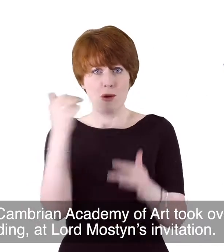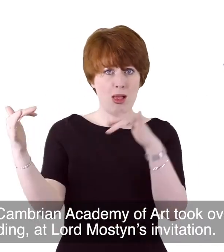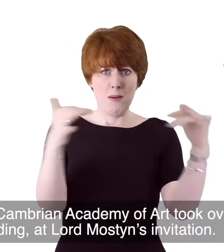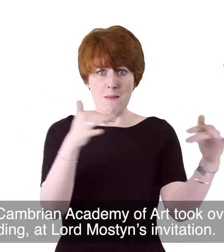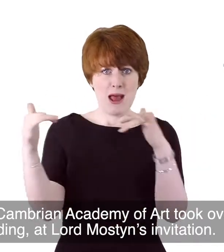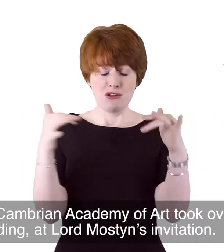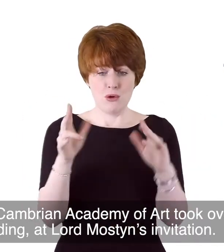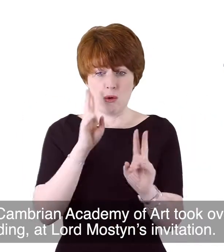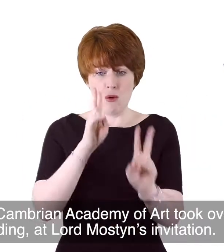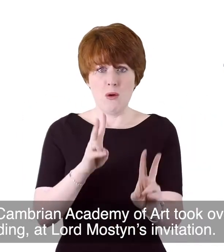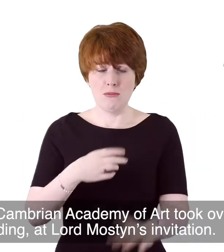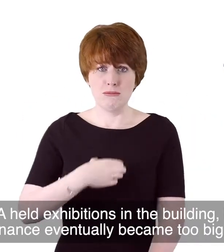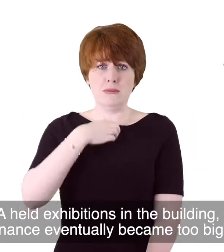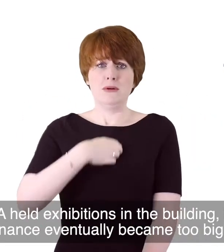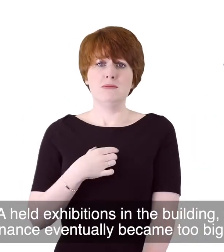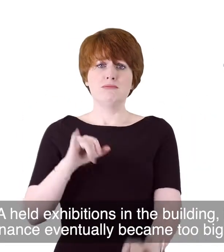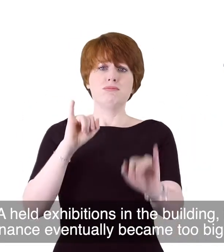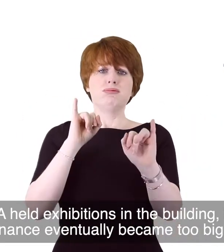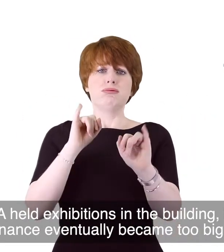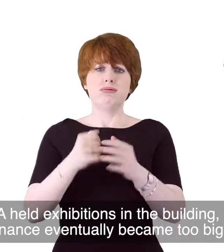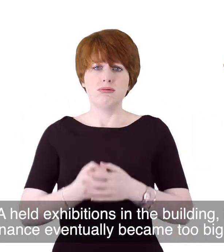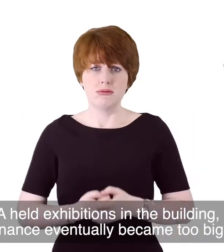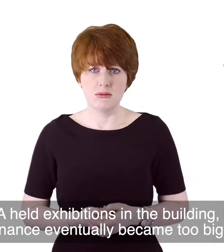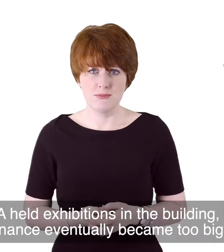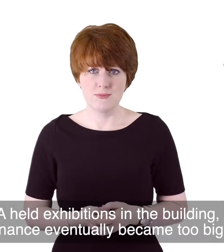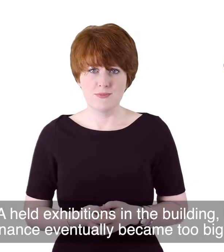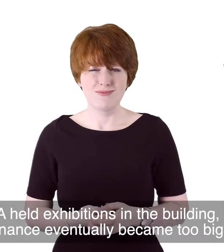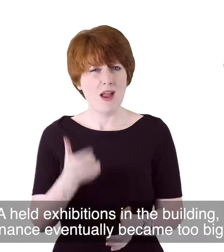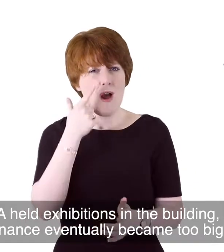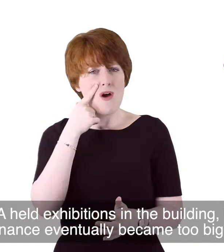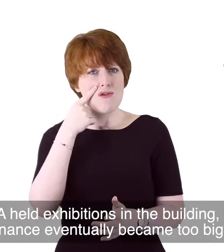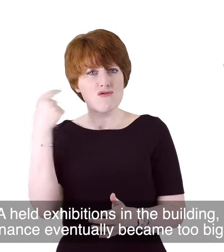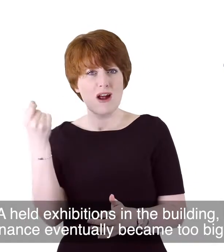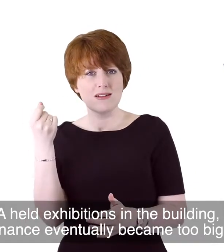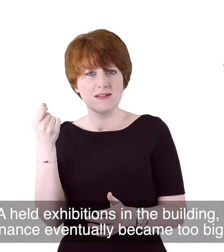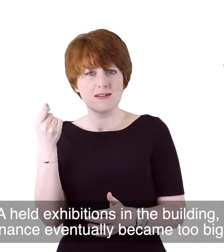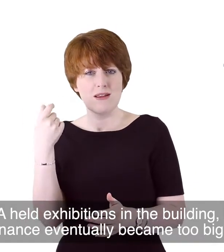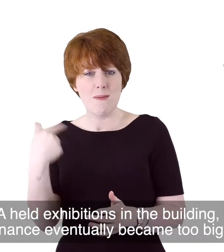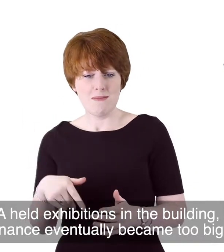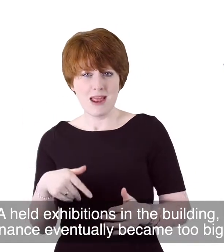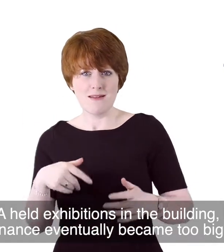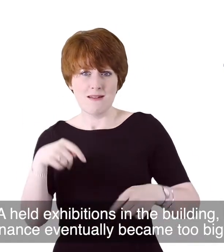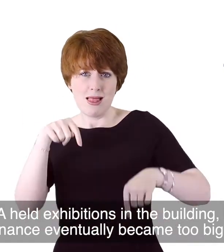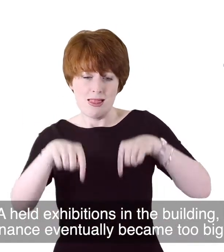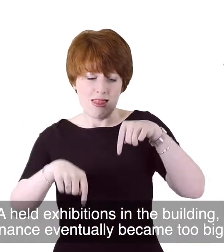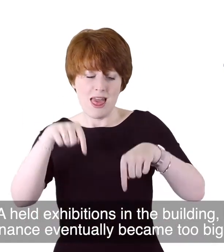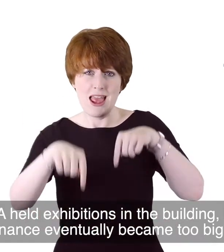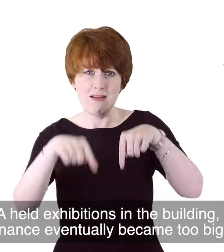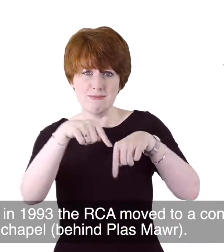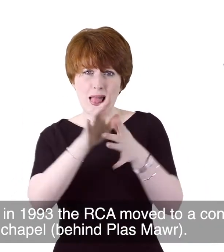Mostyn's invitation. The RCA held exhibitions in the building, but maintenance eventually became too big a burden, and in